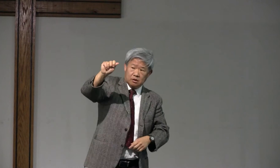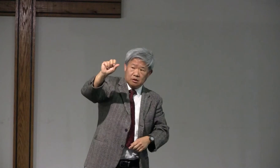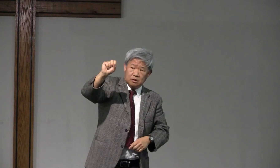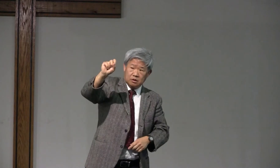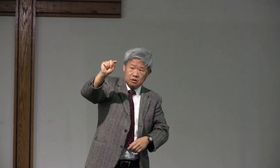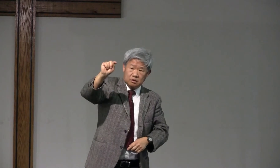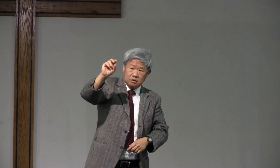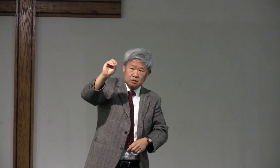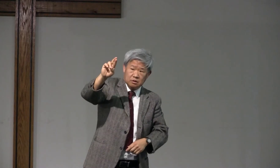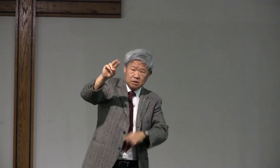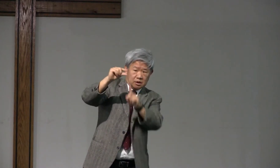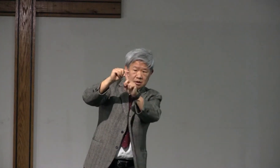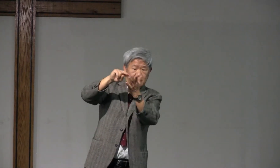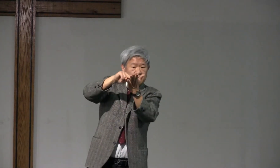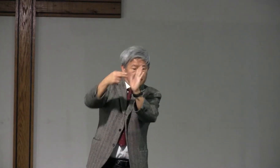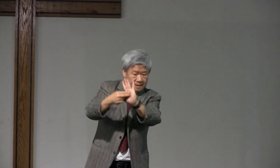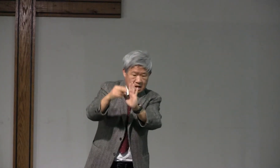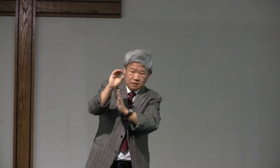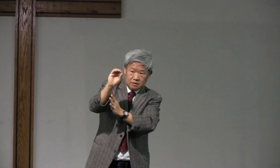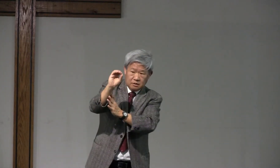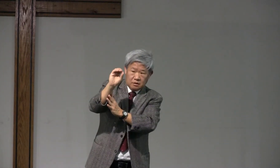My job is separate.